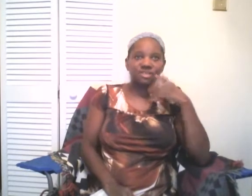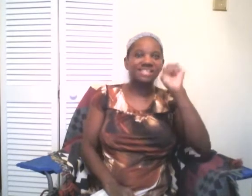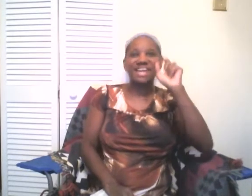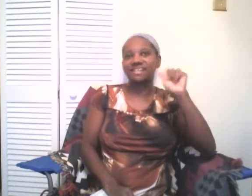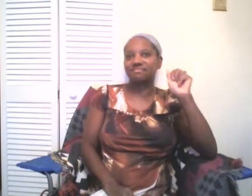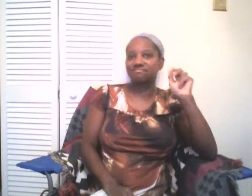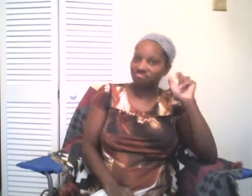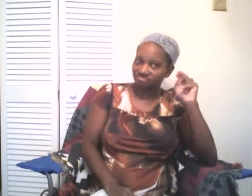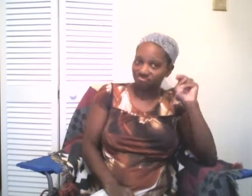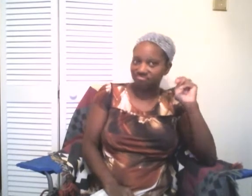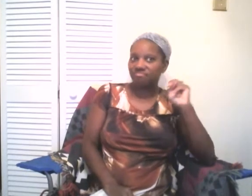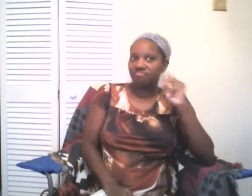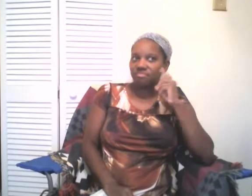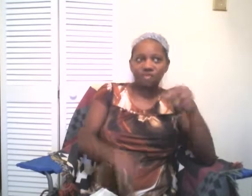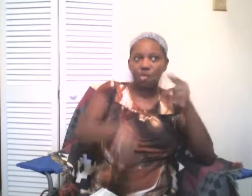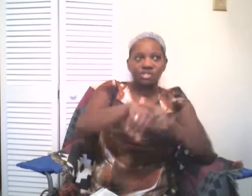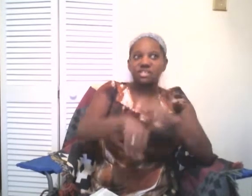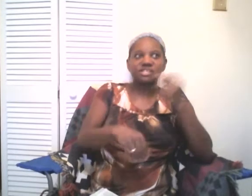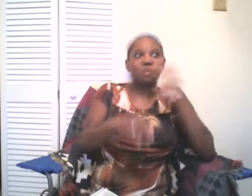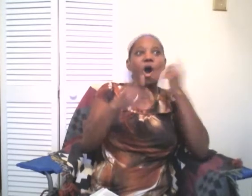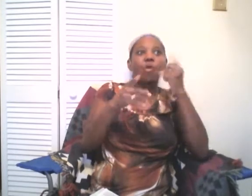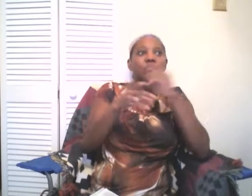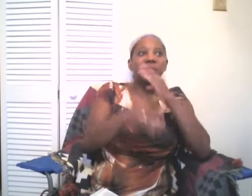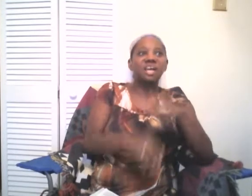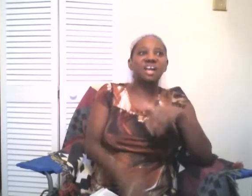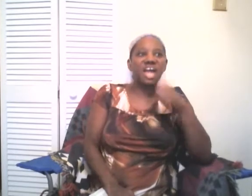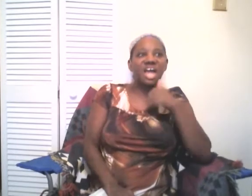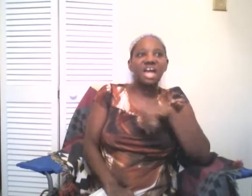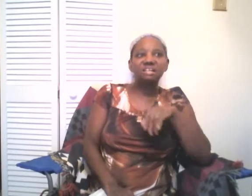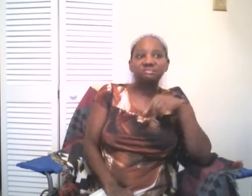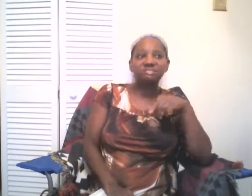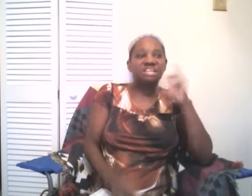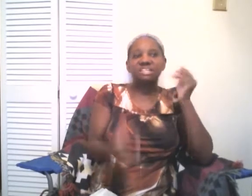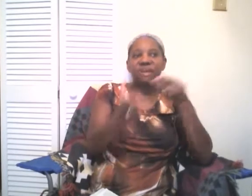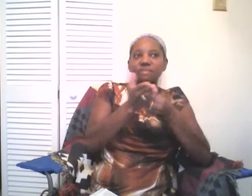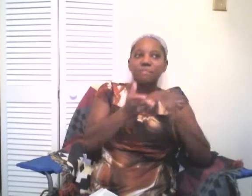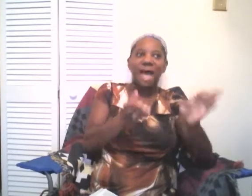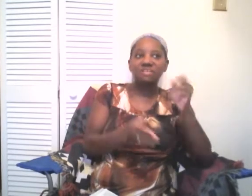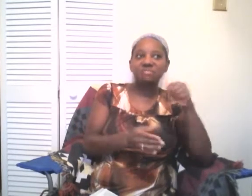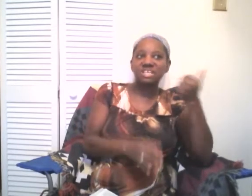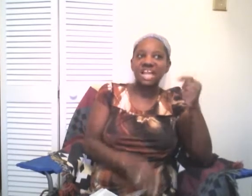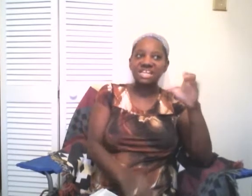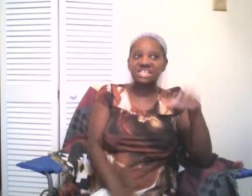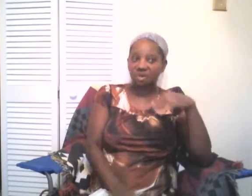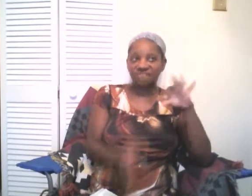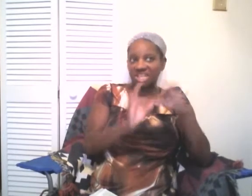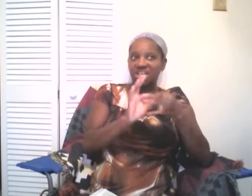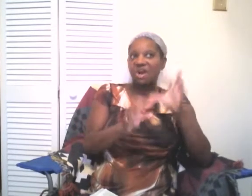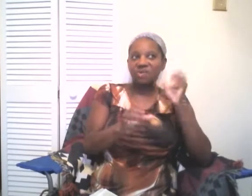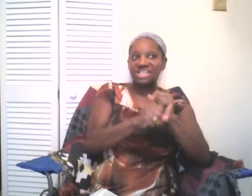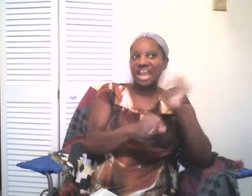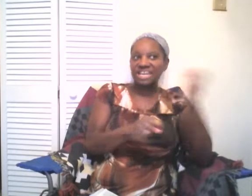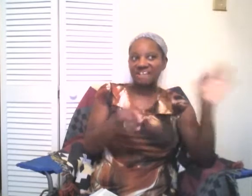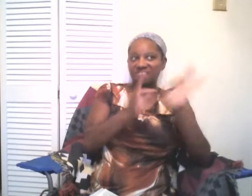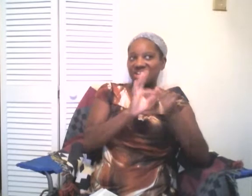that's Satan. Of course, he's going to always be negative. He's going to have to buy you an AC or get that thing fixed like